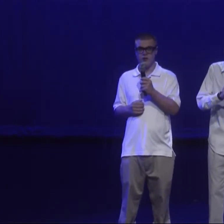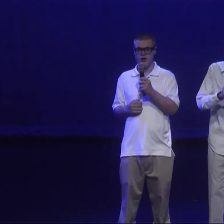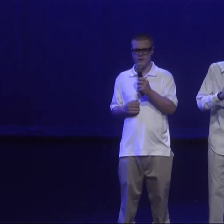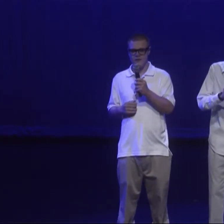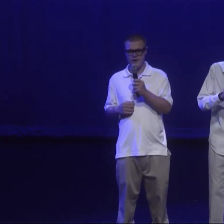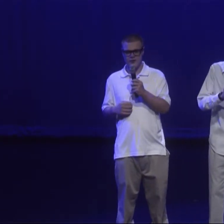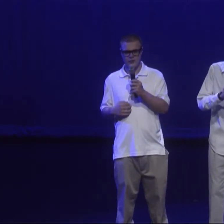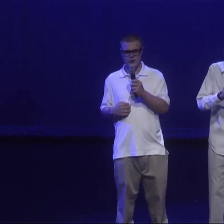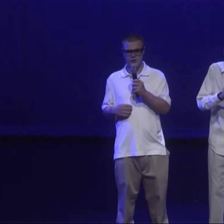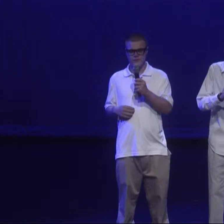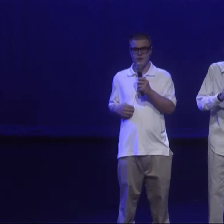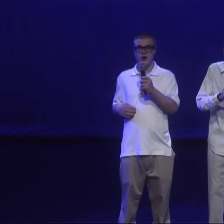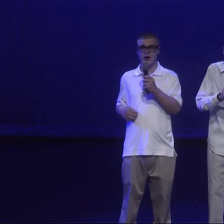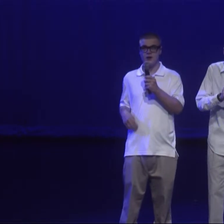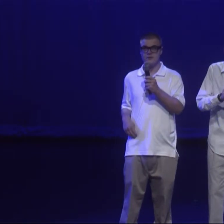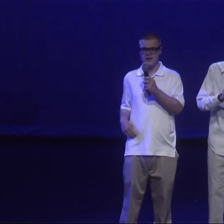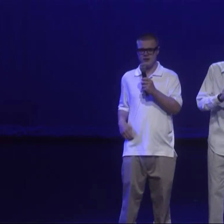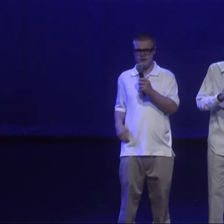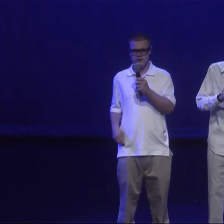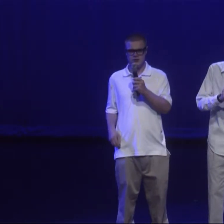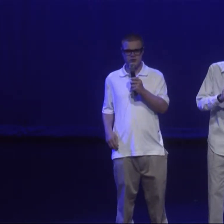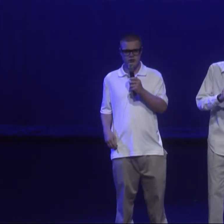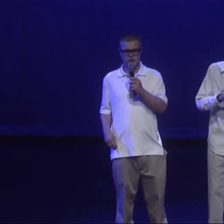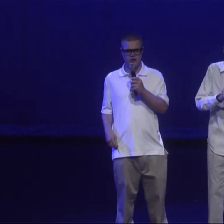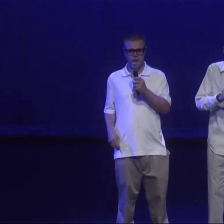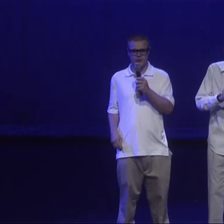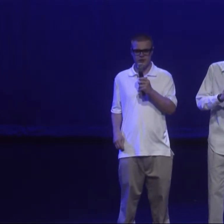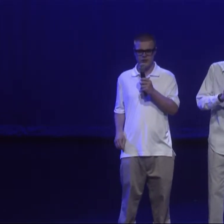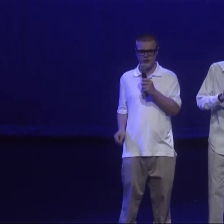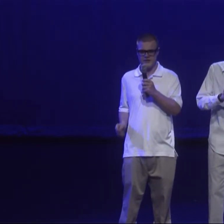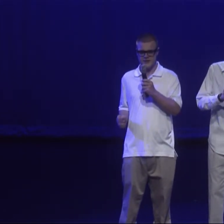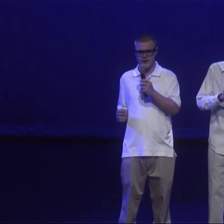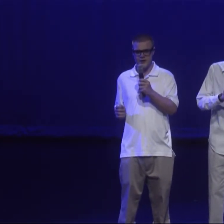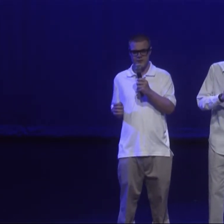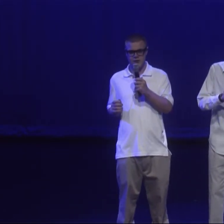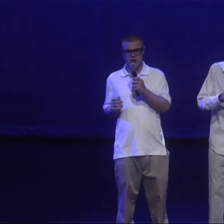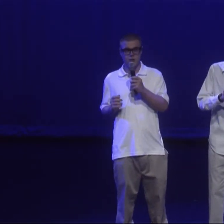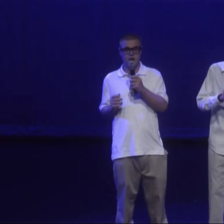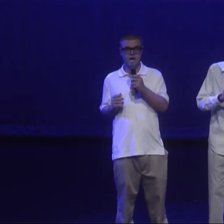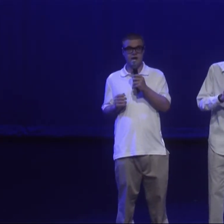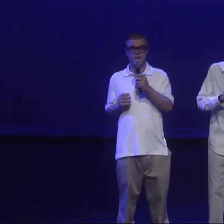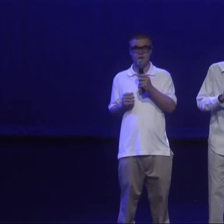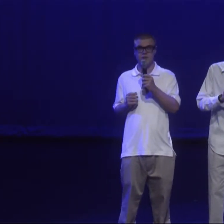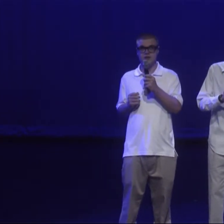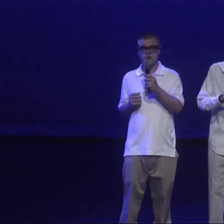so unfazable. I'm telling you, you always bring a great time.